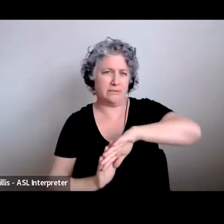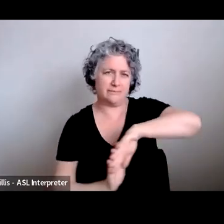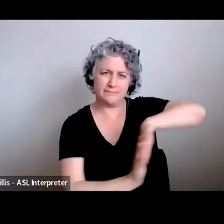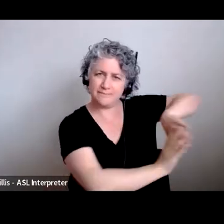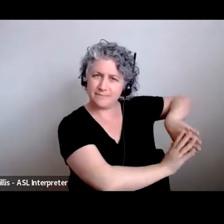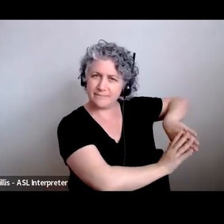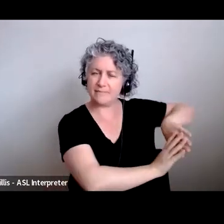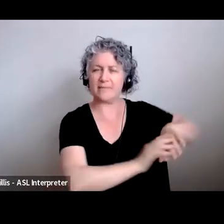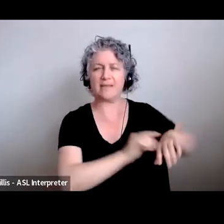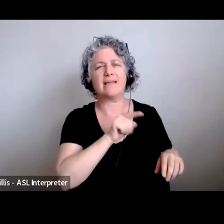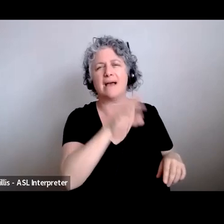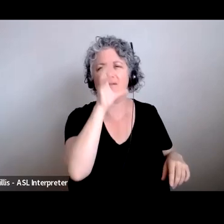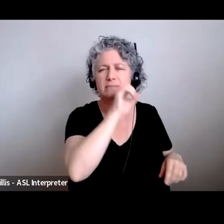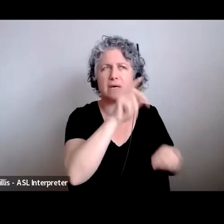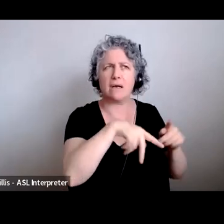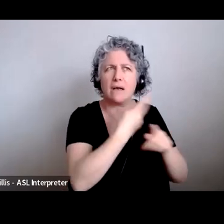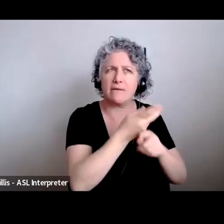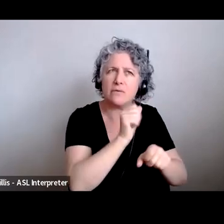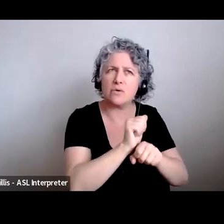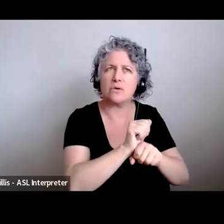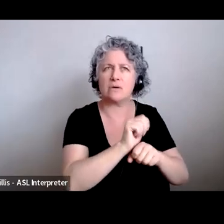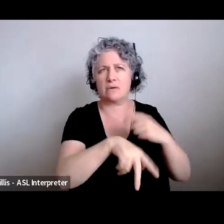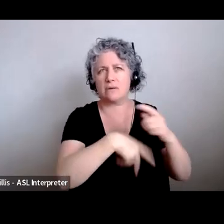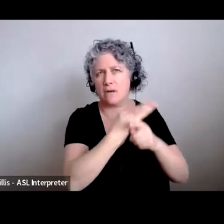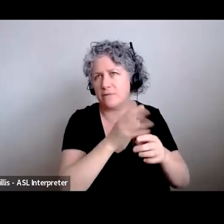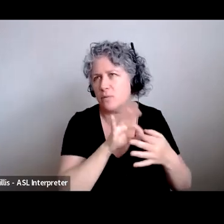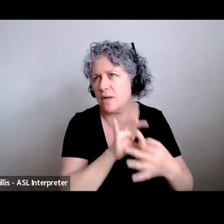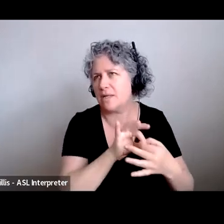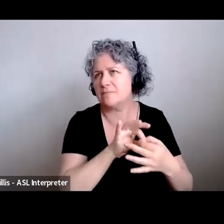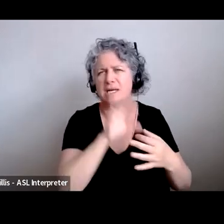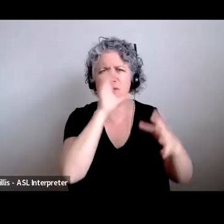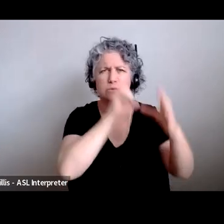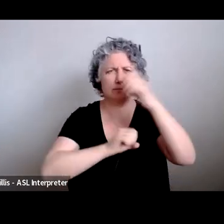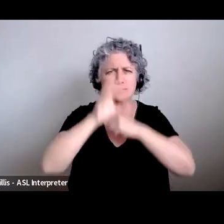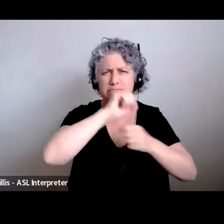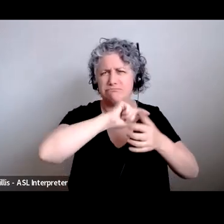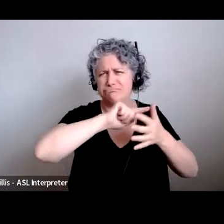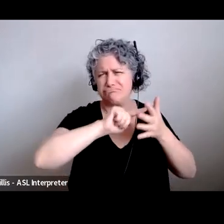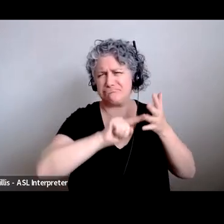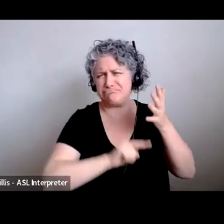of work, a certain type of relationship, and